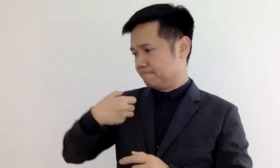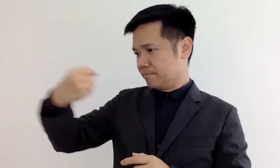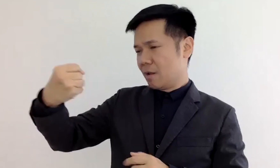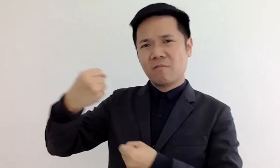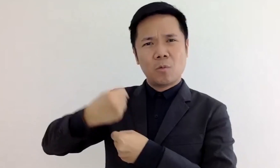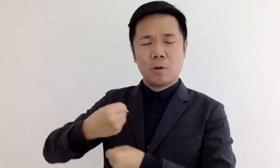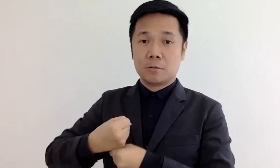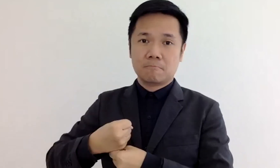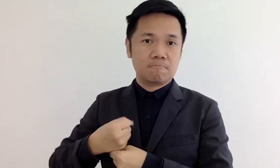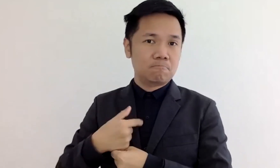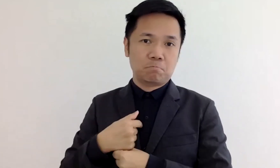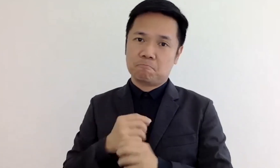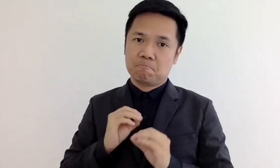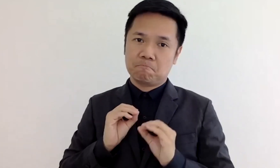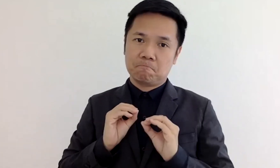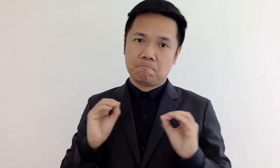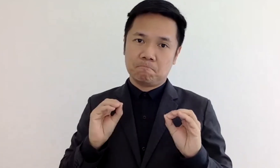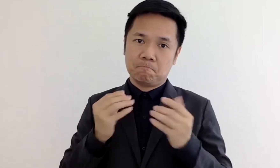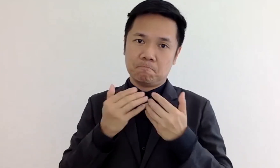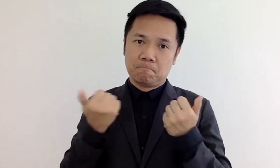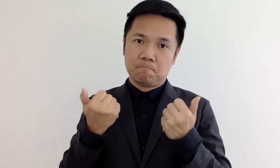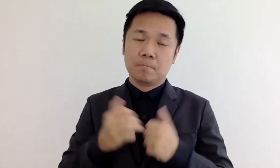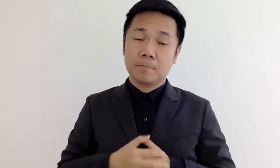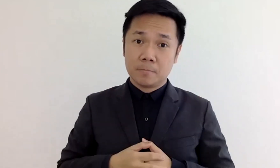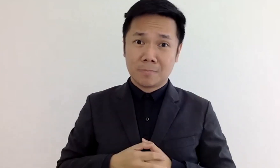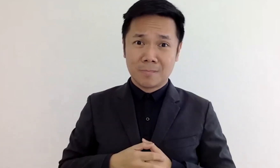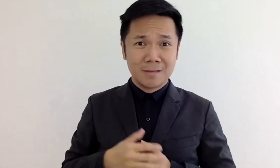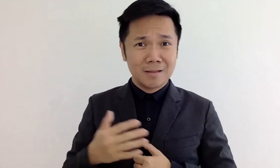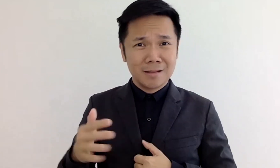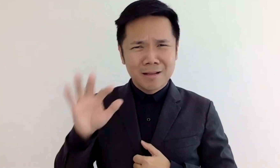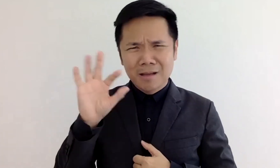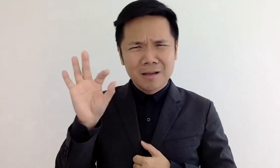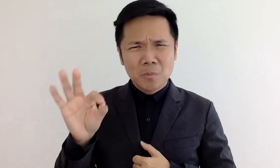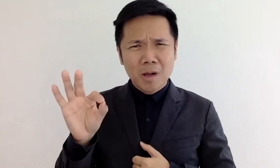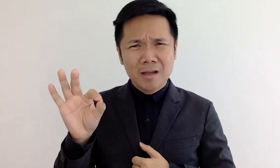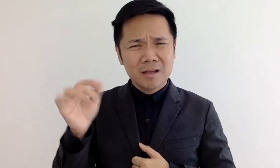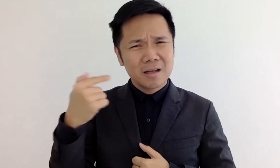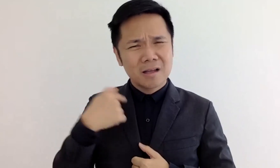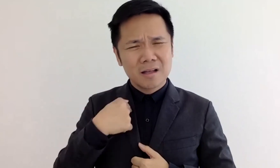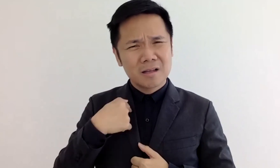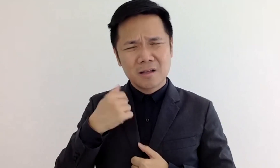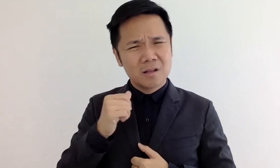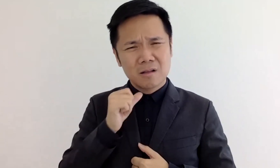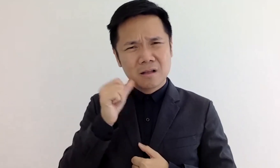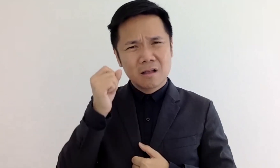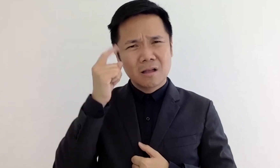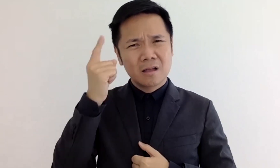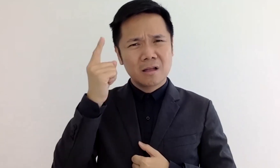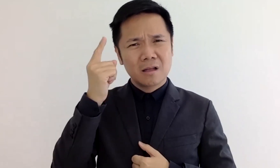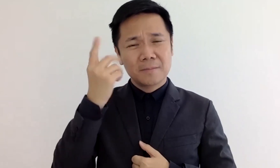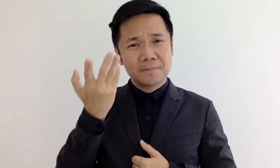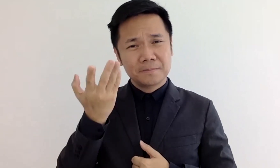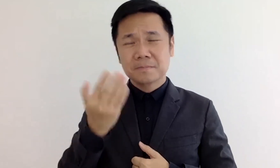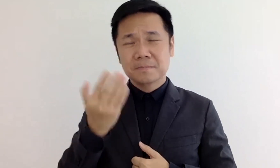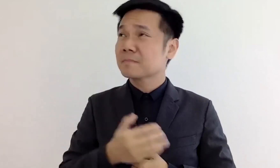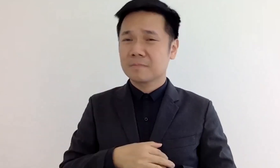And what is wh- what is the reason behind it? As I as I see,